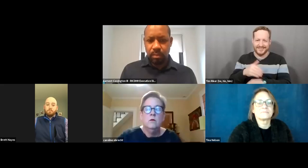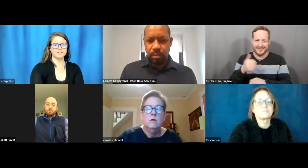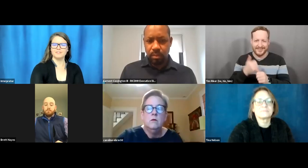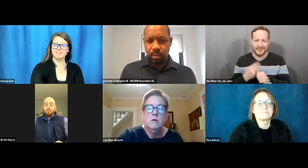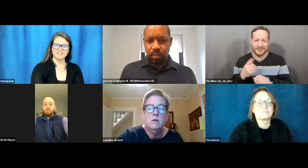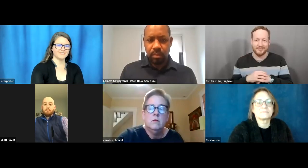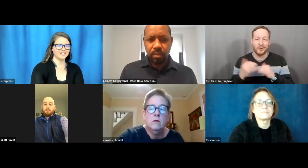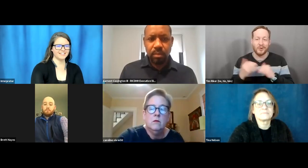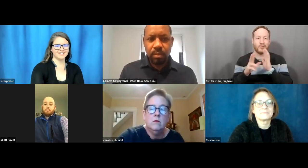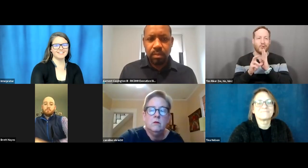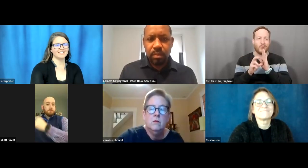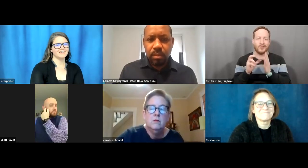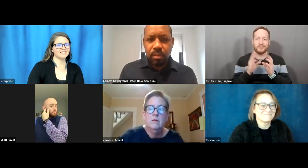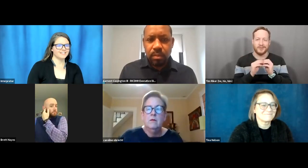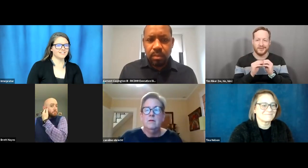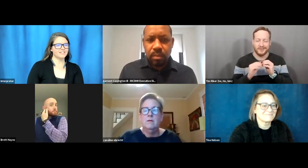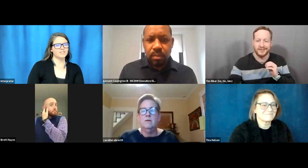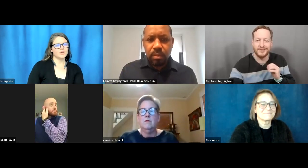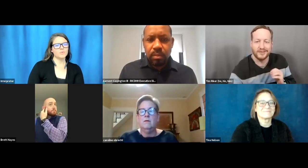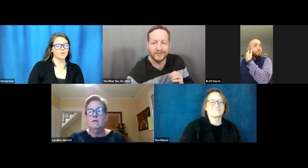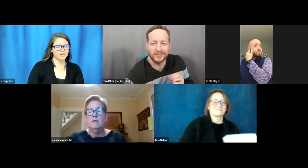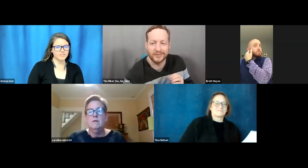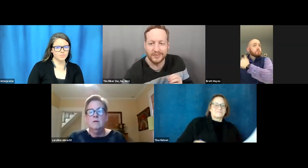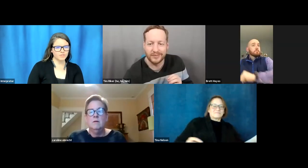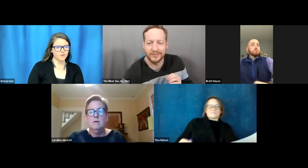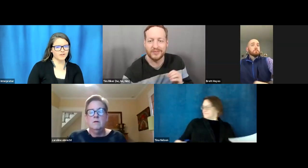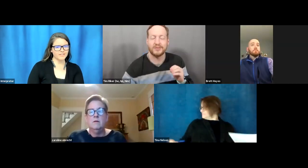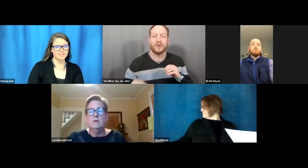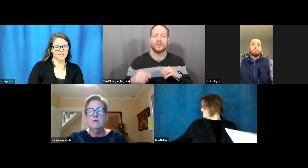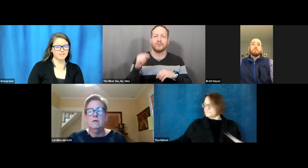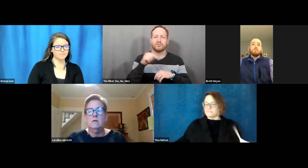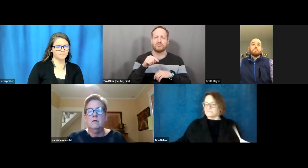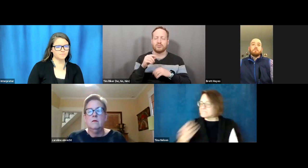Afternoon, evening. So we're going to be recording this meeting.